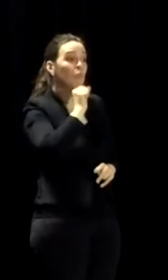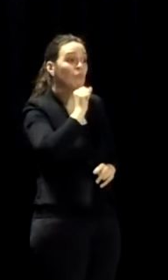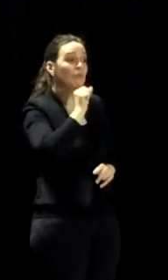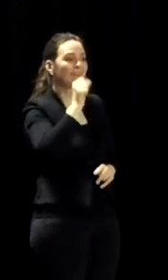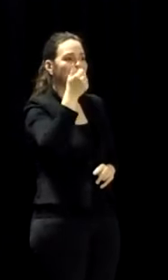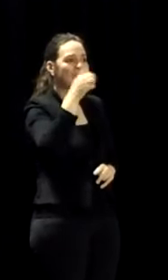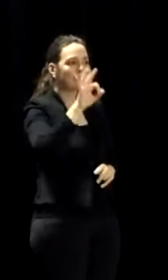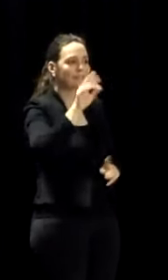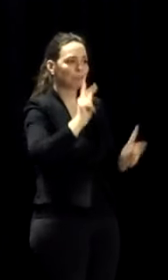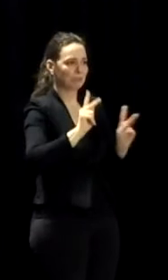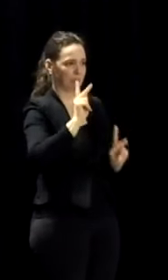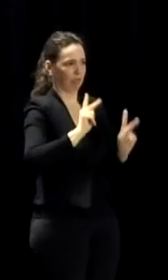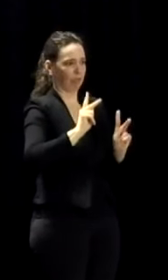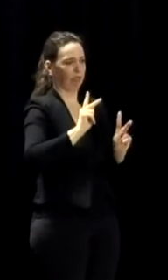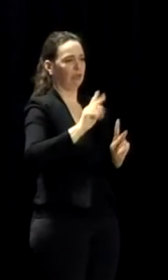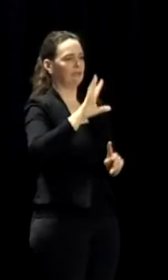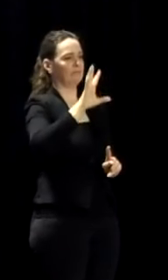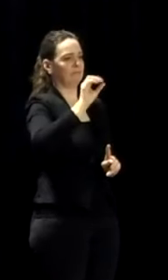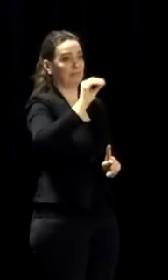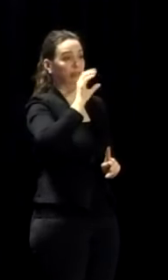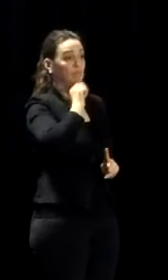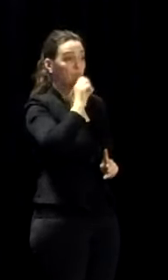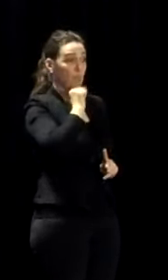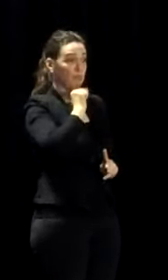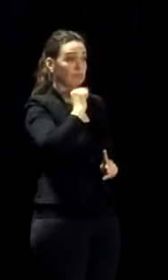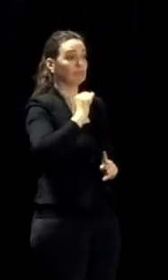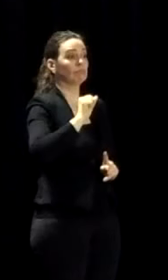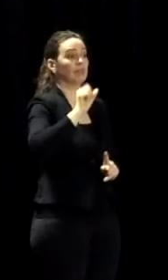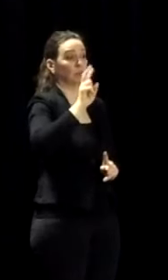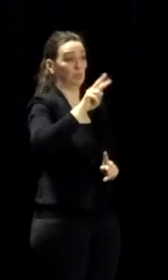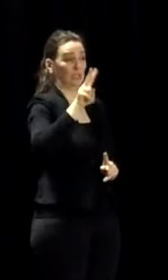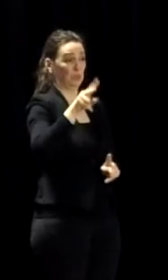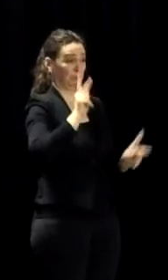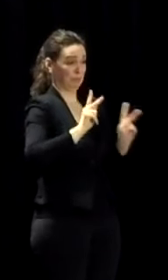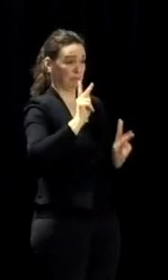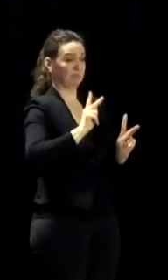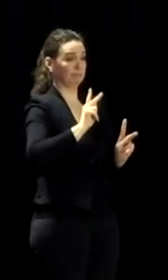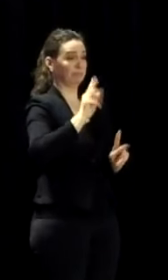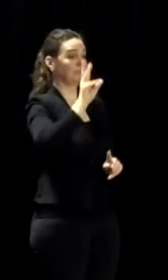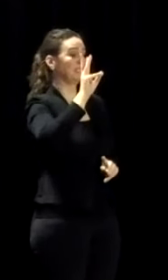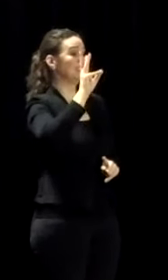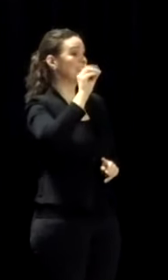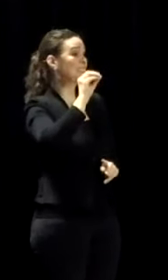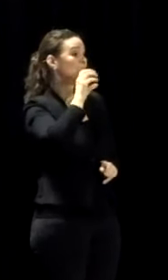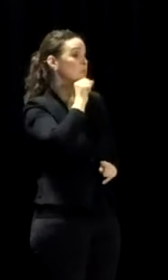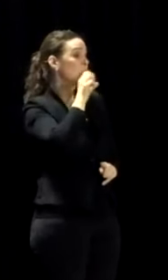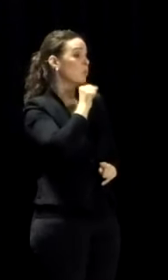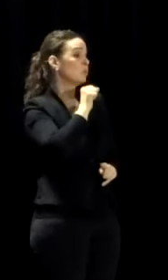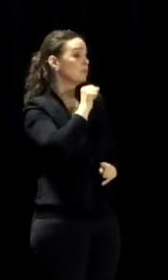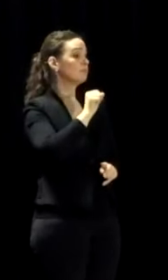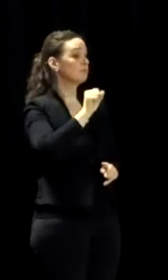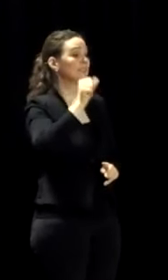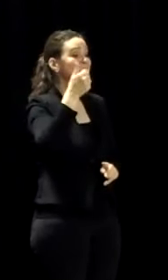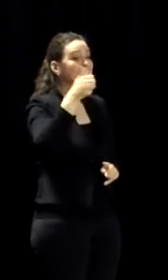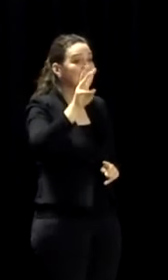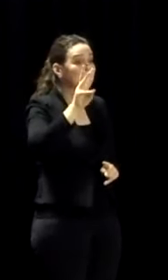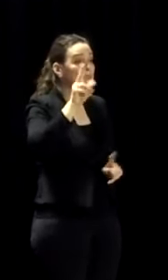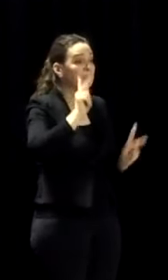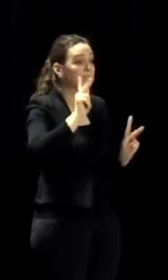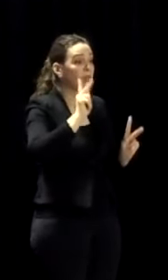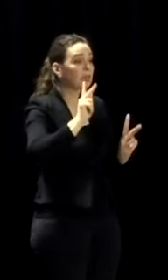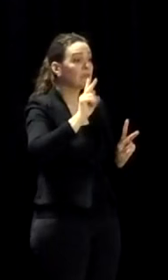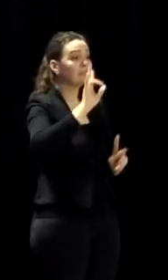40s. We have 22 in their 50s. We have 16 people in their 60s. We have 12 in their